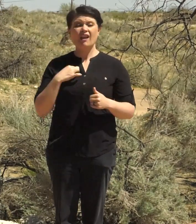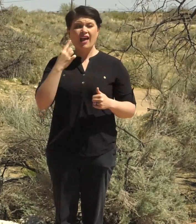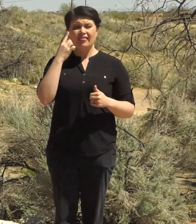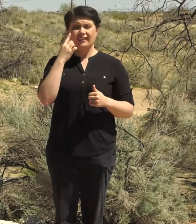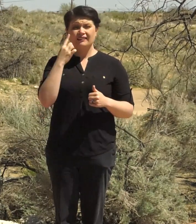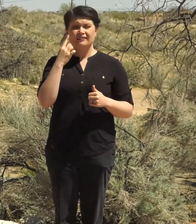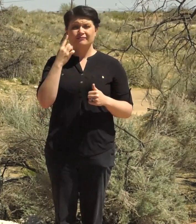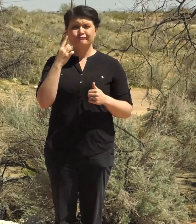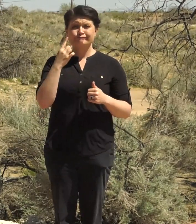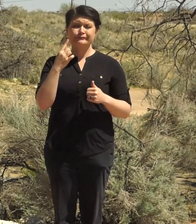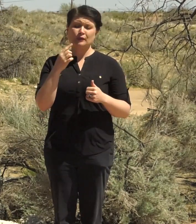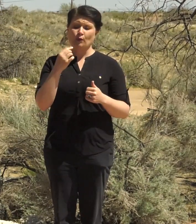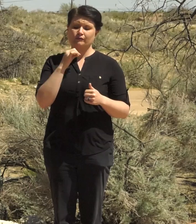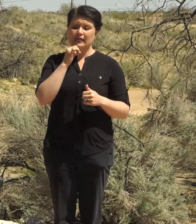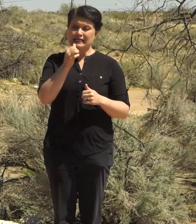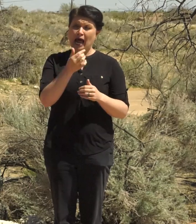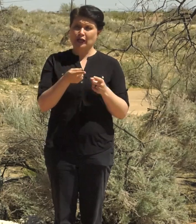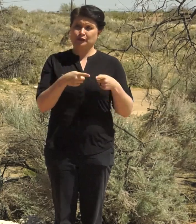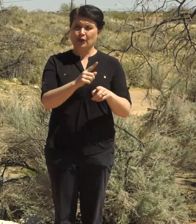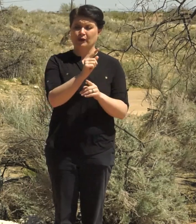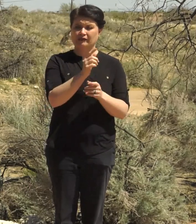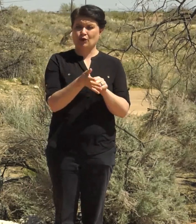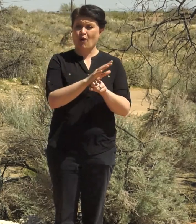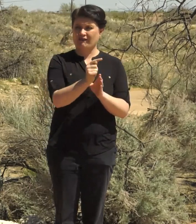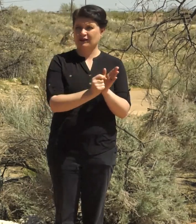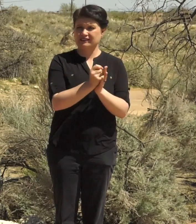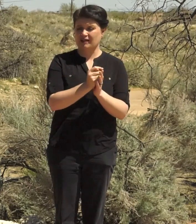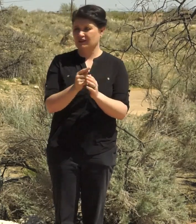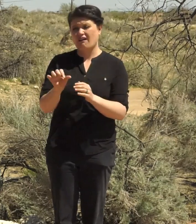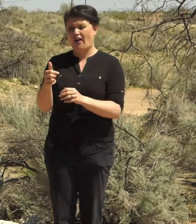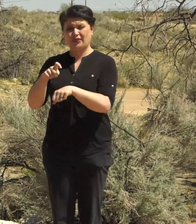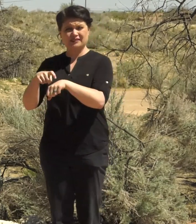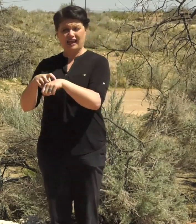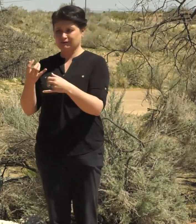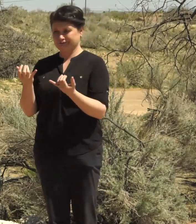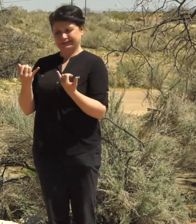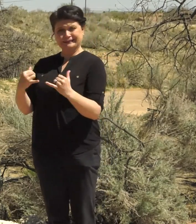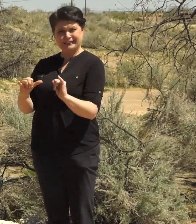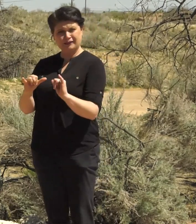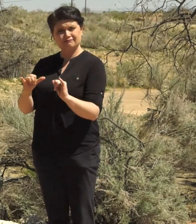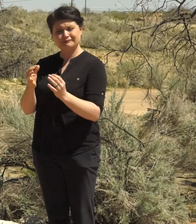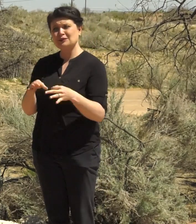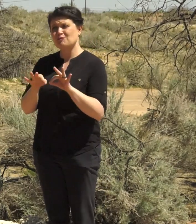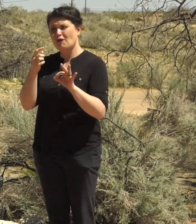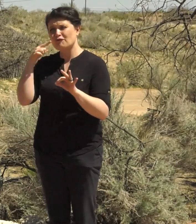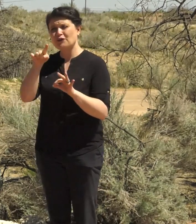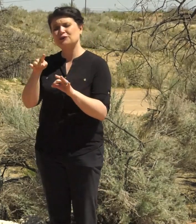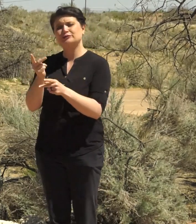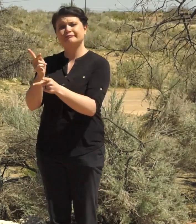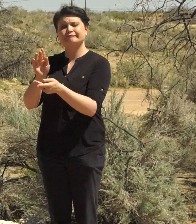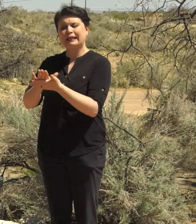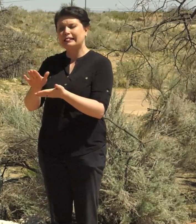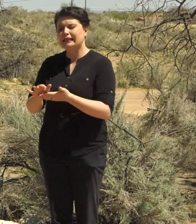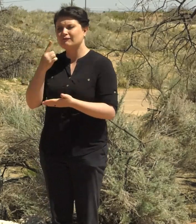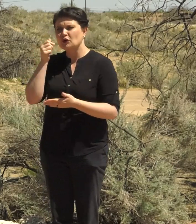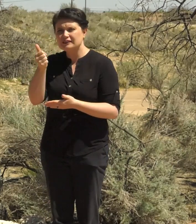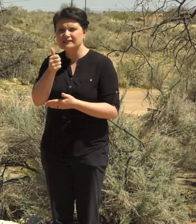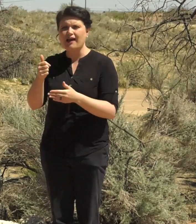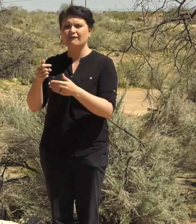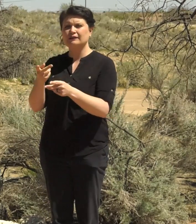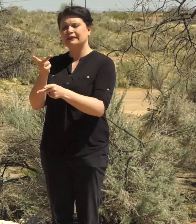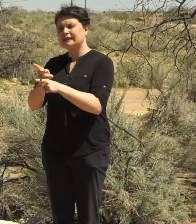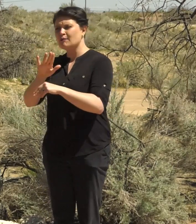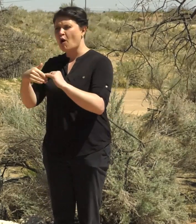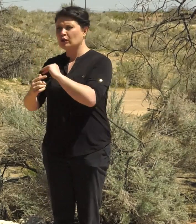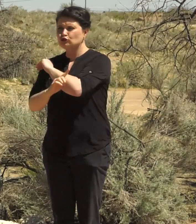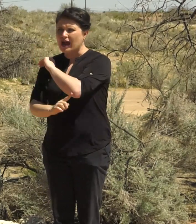of this crisis, my colleagues and I are always encouraging people to take your own litter, manage your own waste.